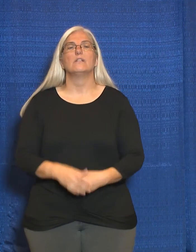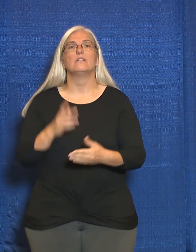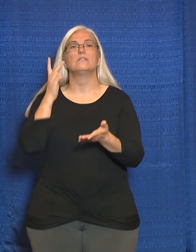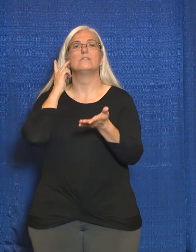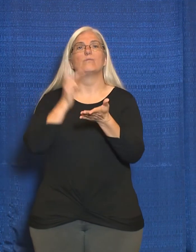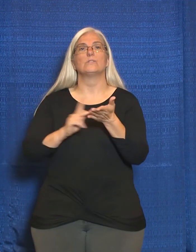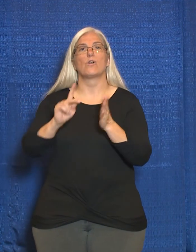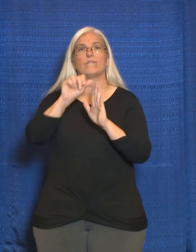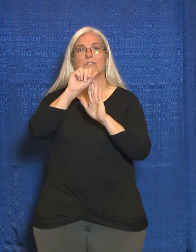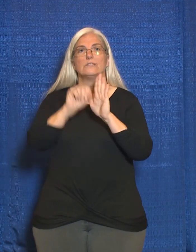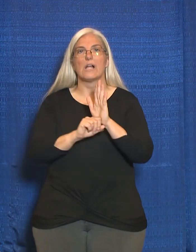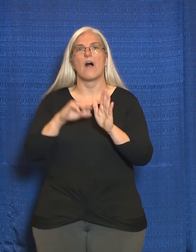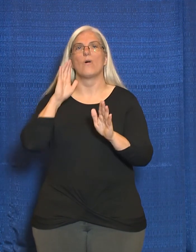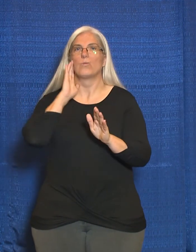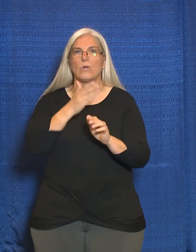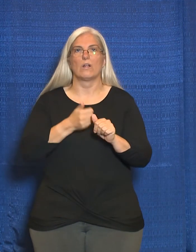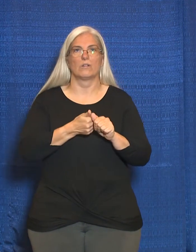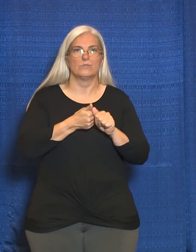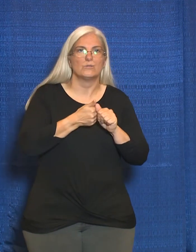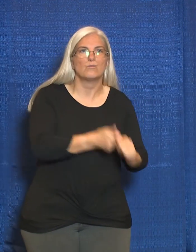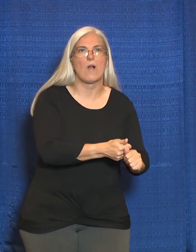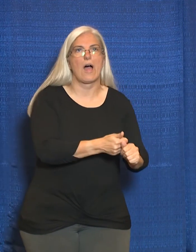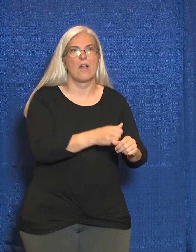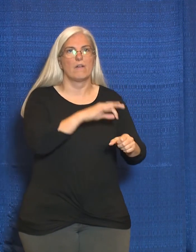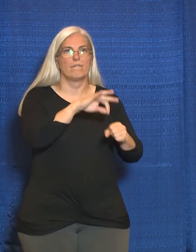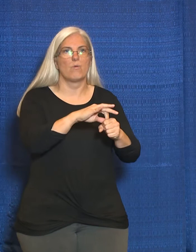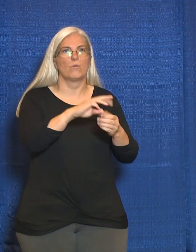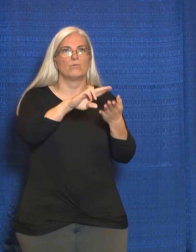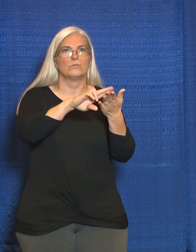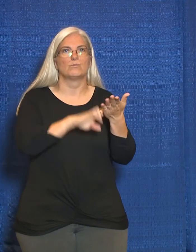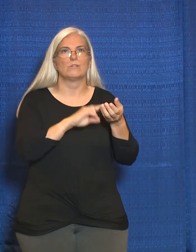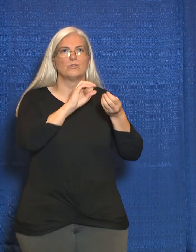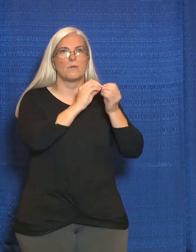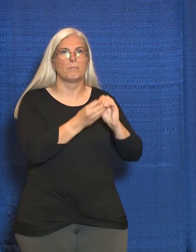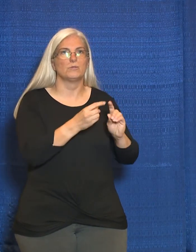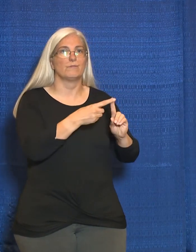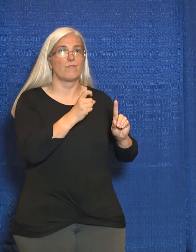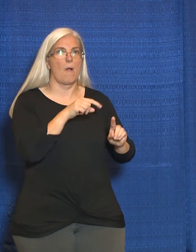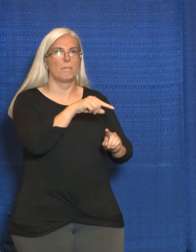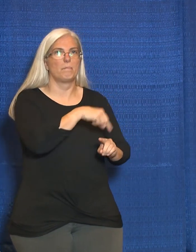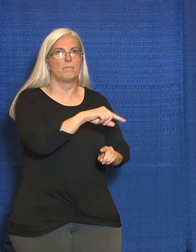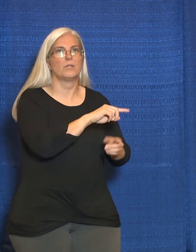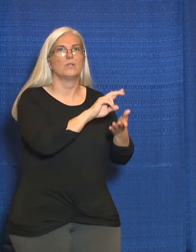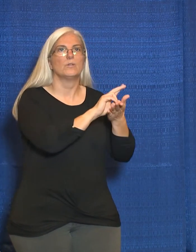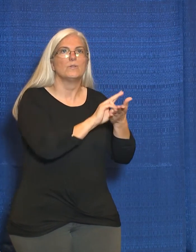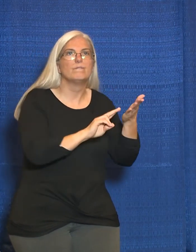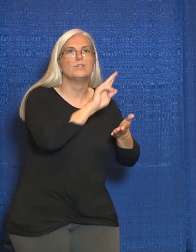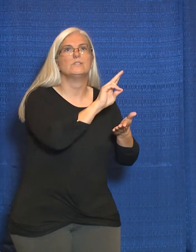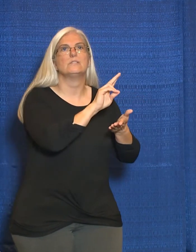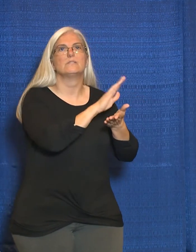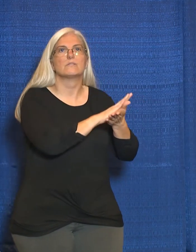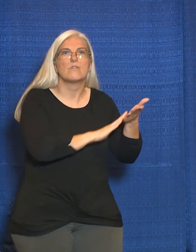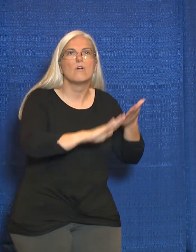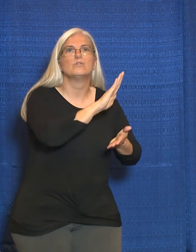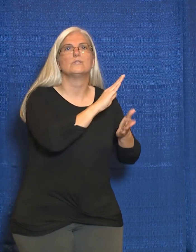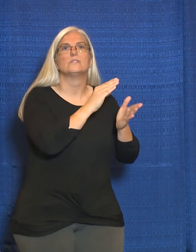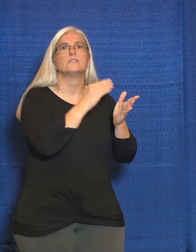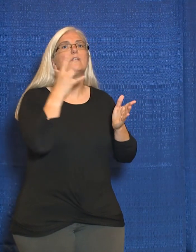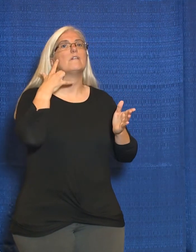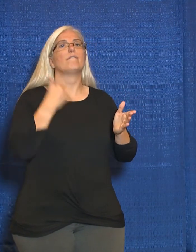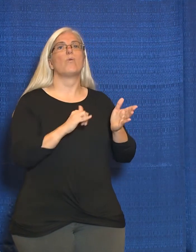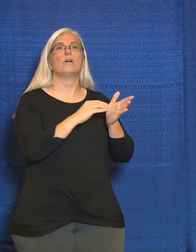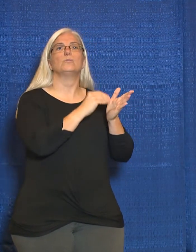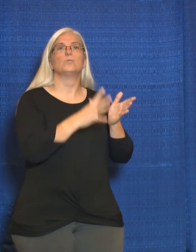The Secretary of State directly tracks voter registration numbers for universities, colleges, the California Student Aid